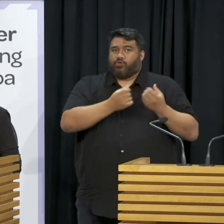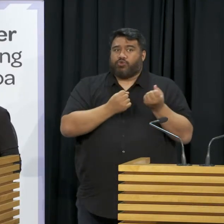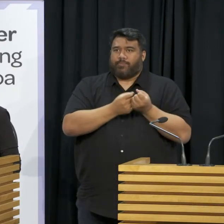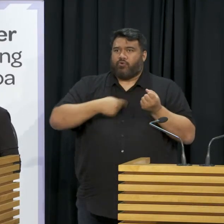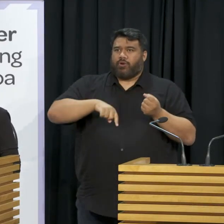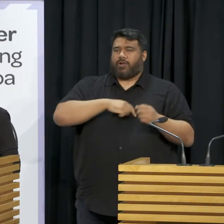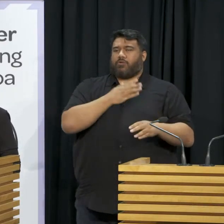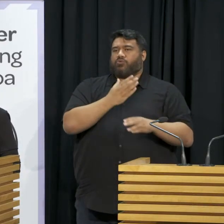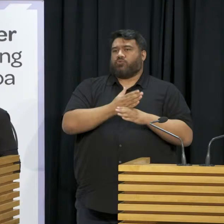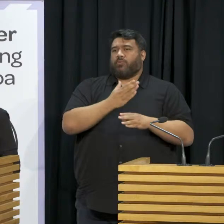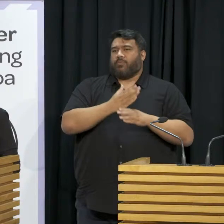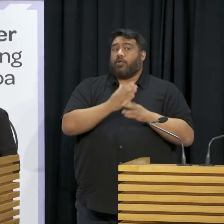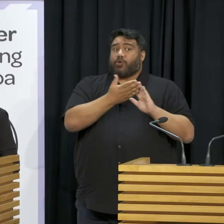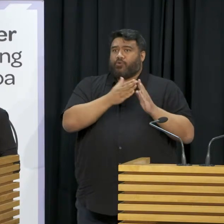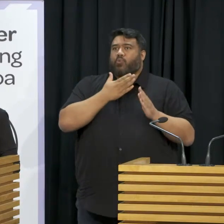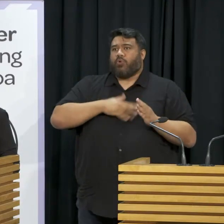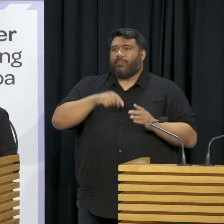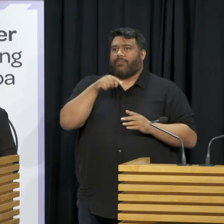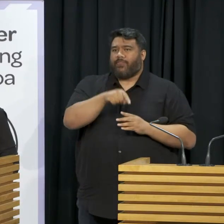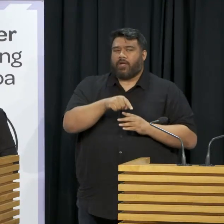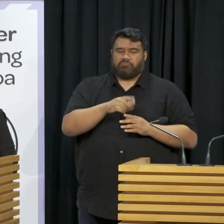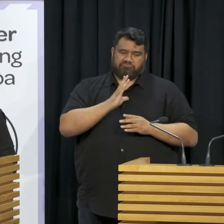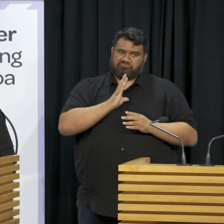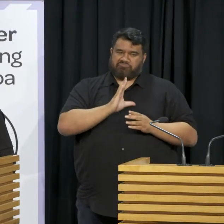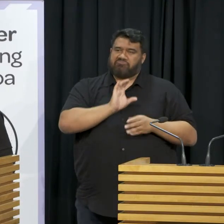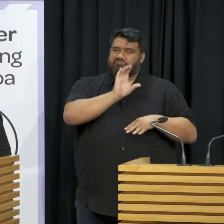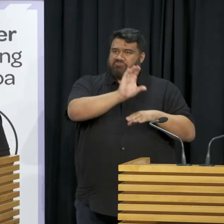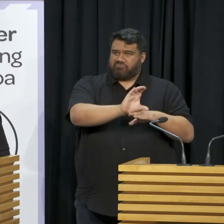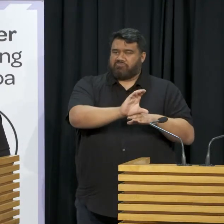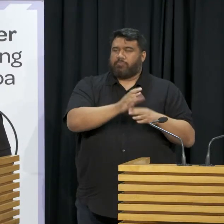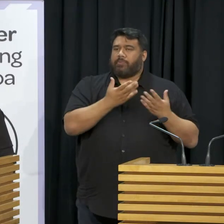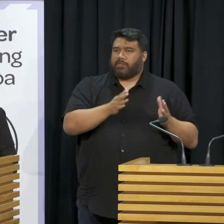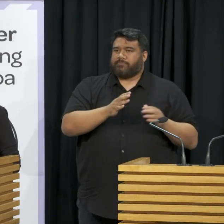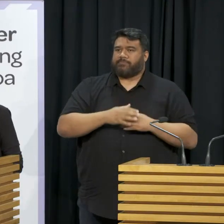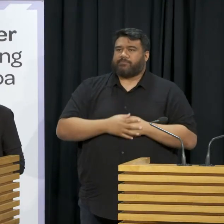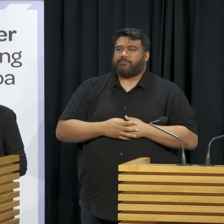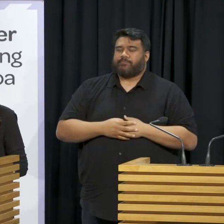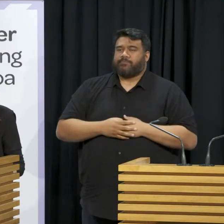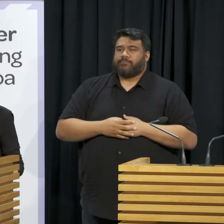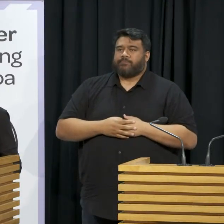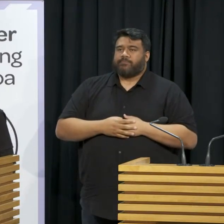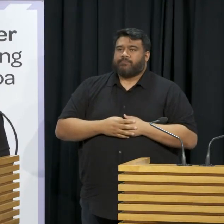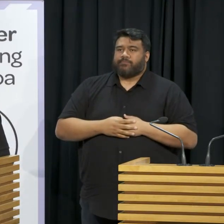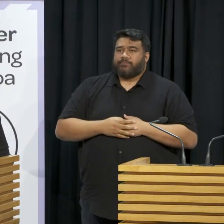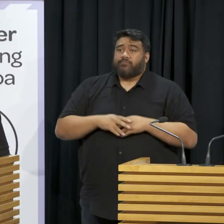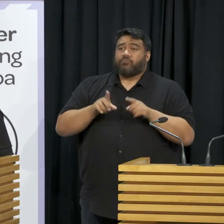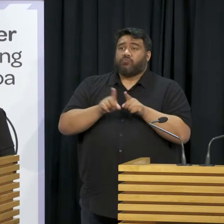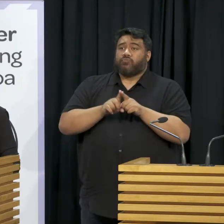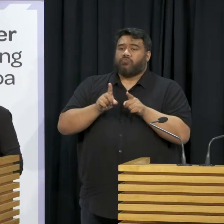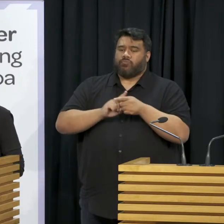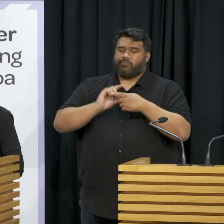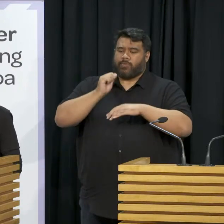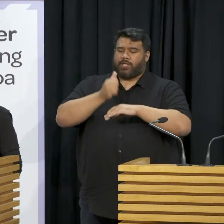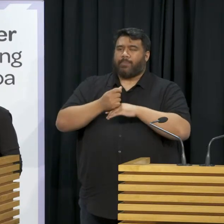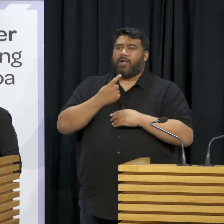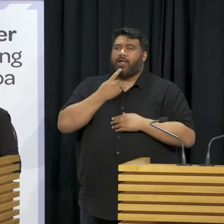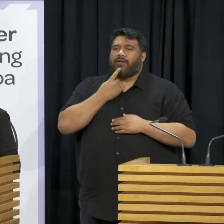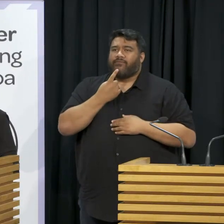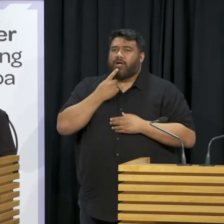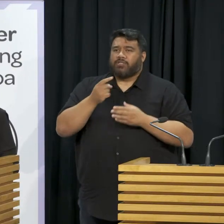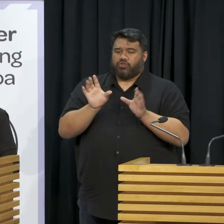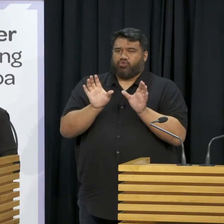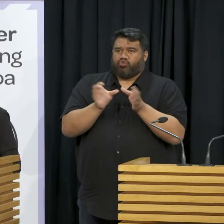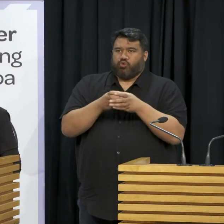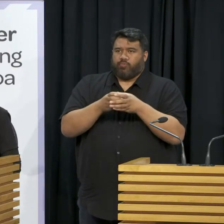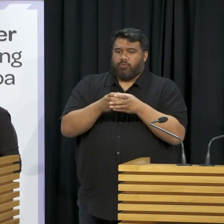one of the things that communities asked for us to implement. We're also setting up an advisory group to ensure the